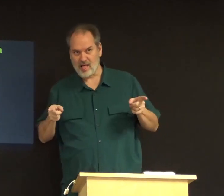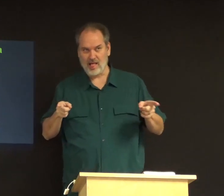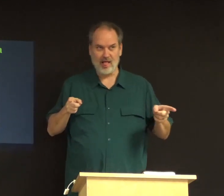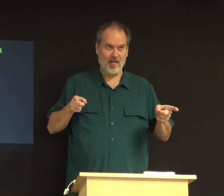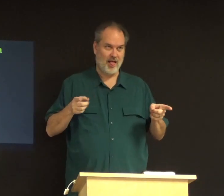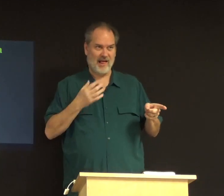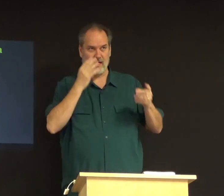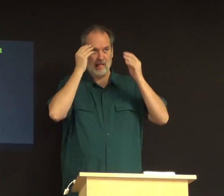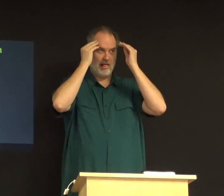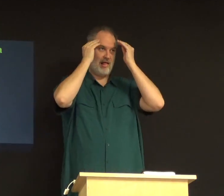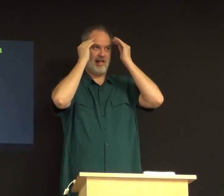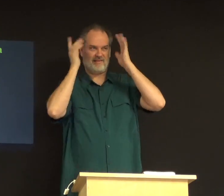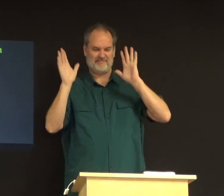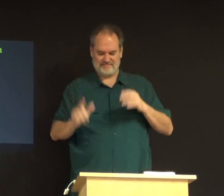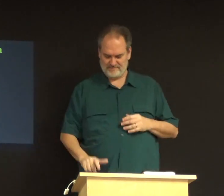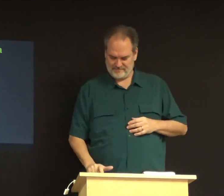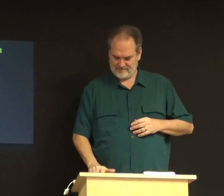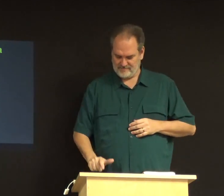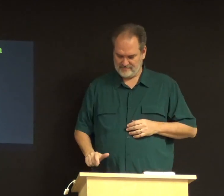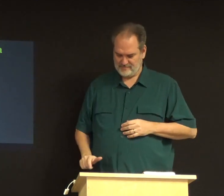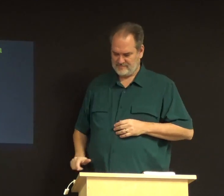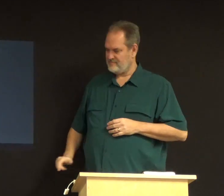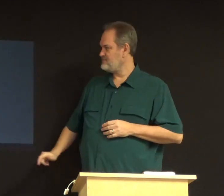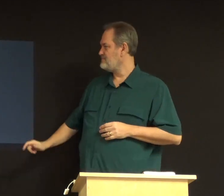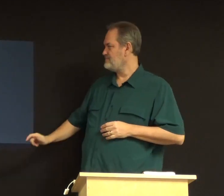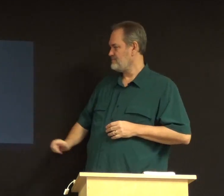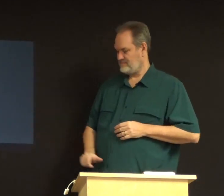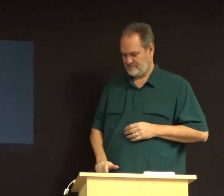And for them, and the first of all, they said, I don't know.